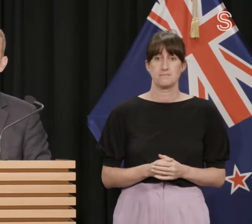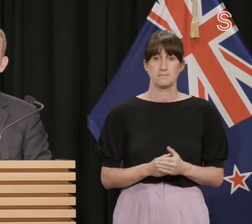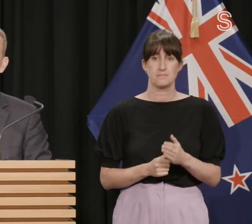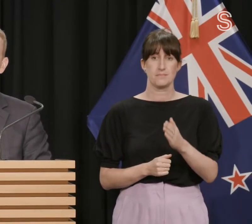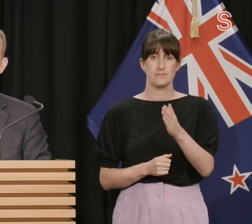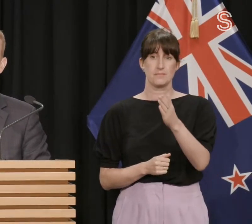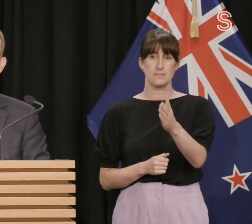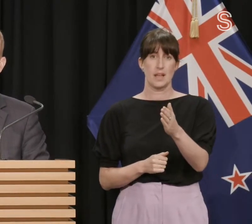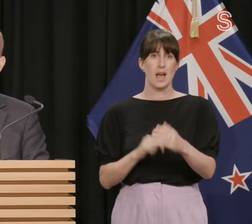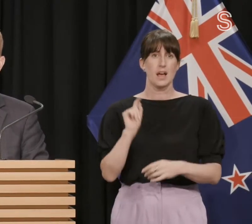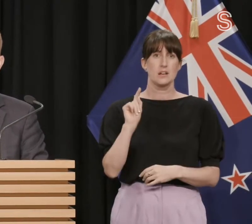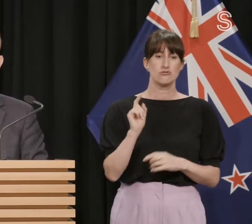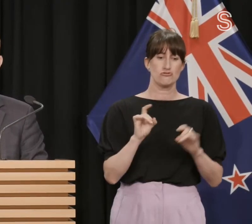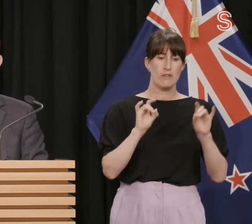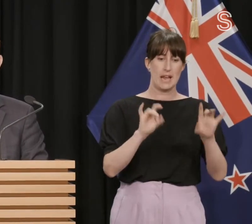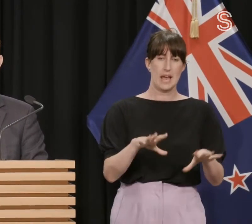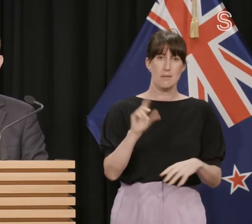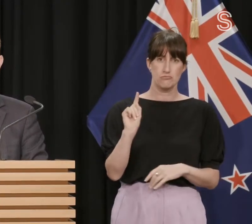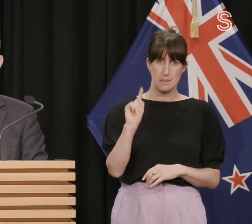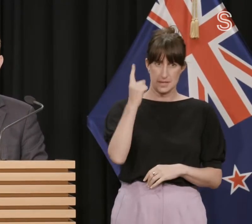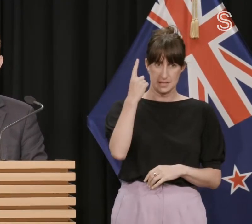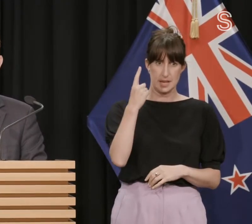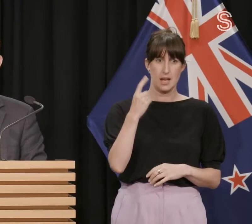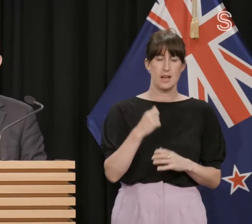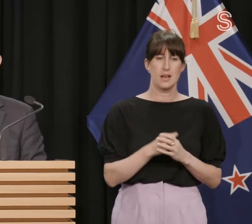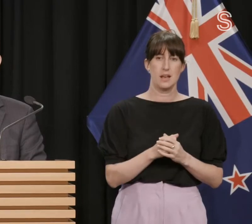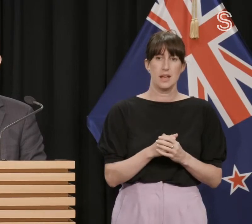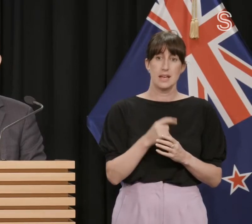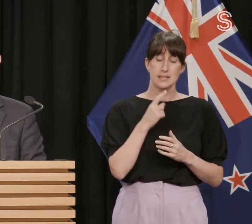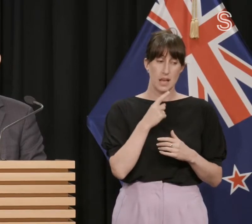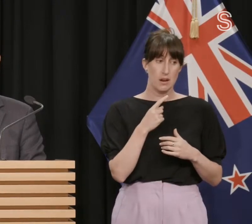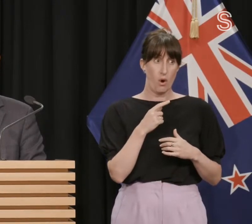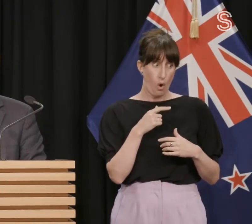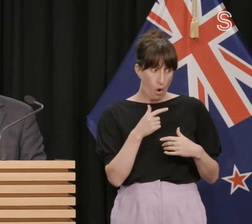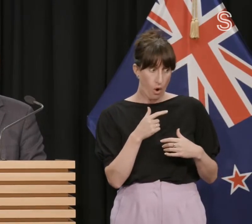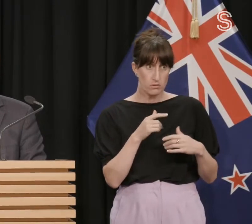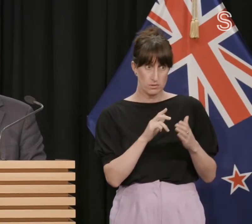Albanese has just put out a release saying that he's offering to help with the floods if